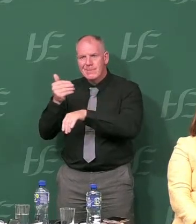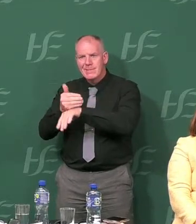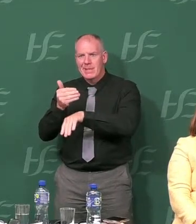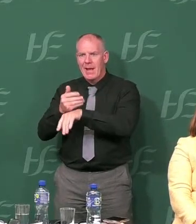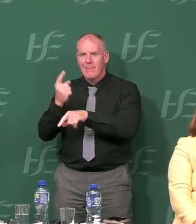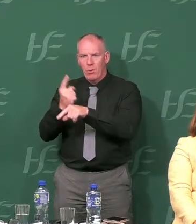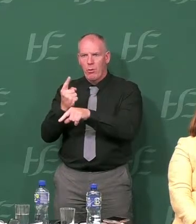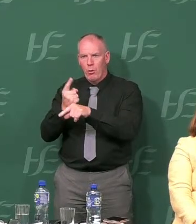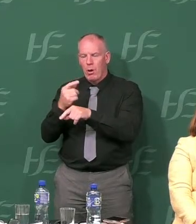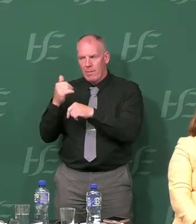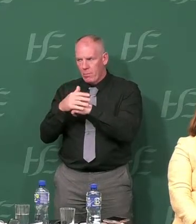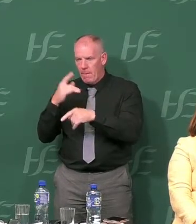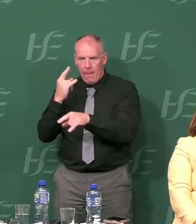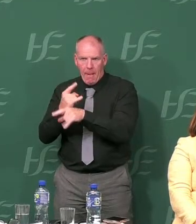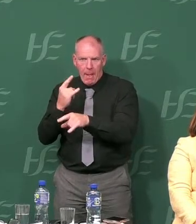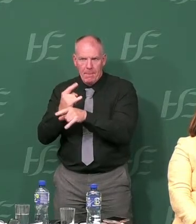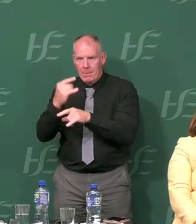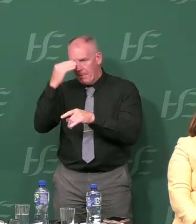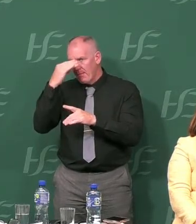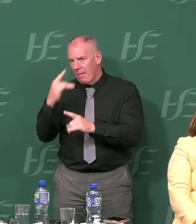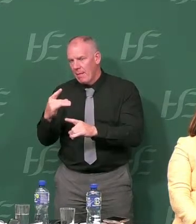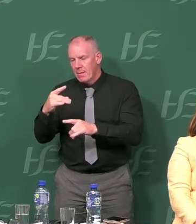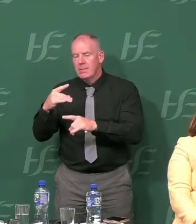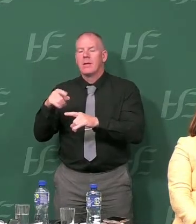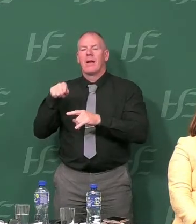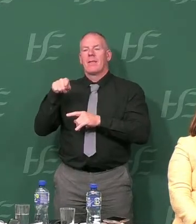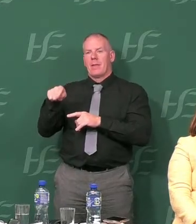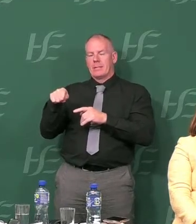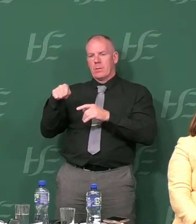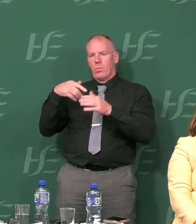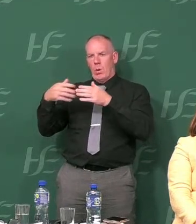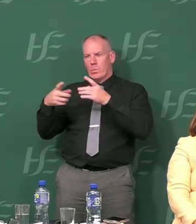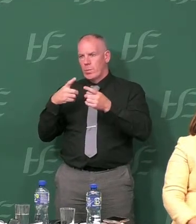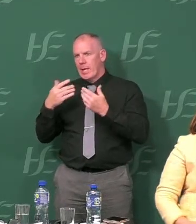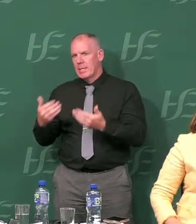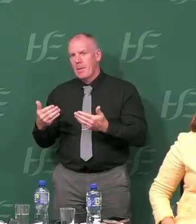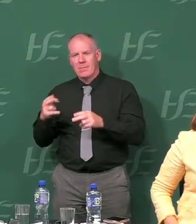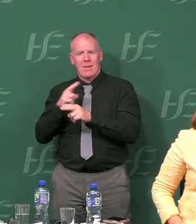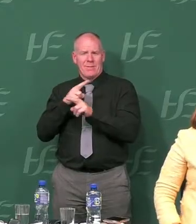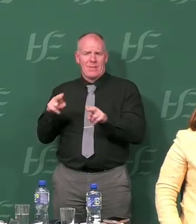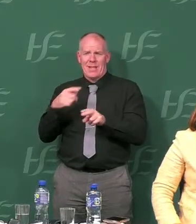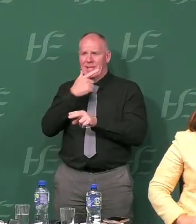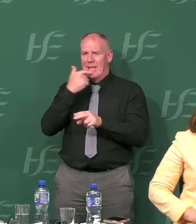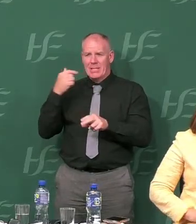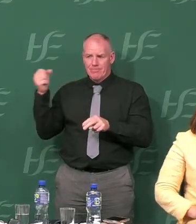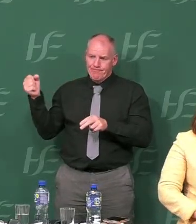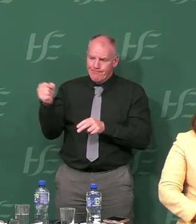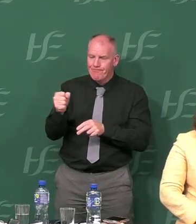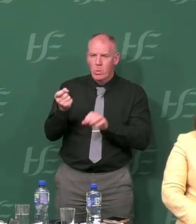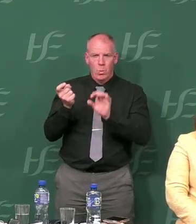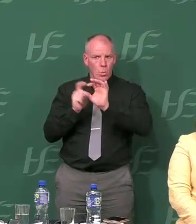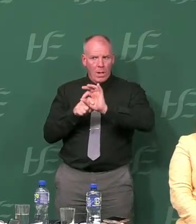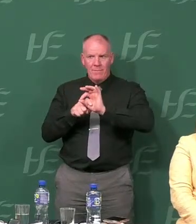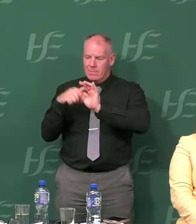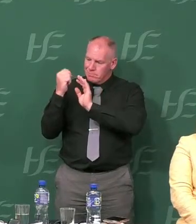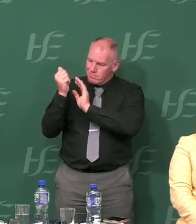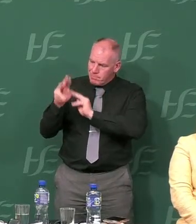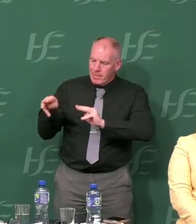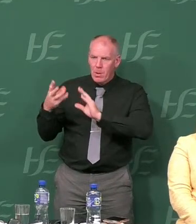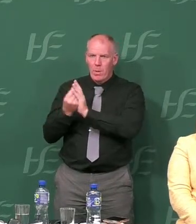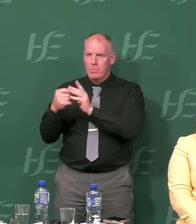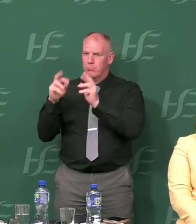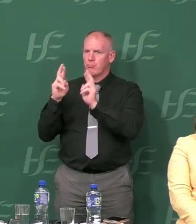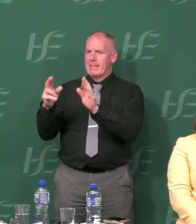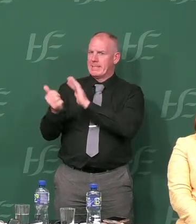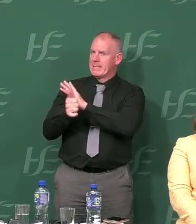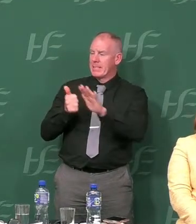to resource further. So that's primarily our focus. Not easy to get qualified, skilled people available, but that is part of